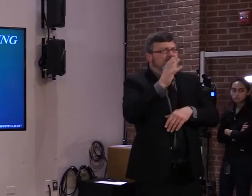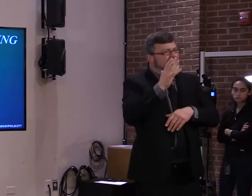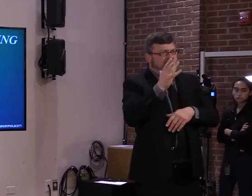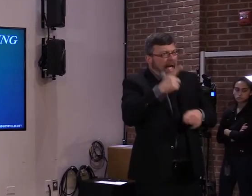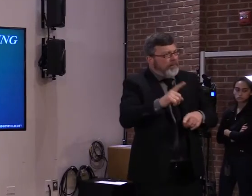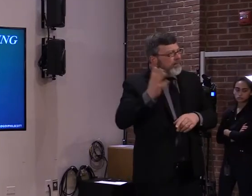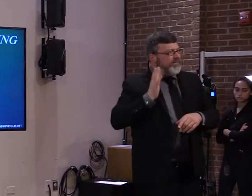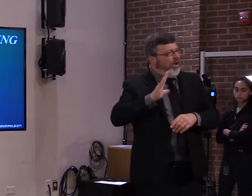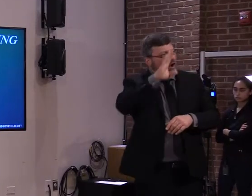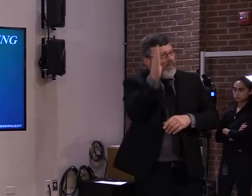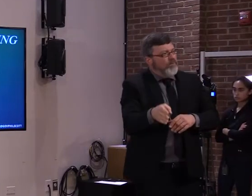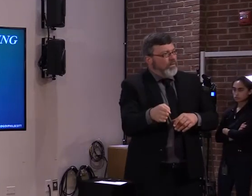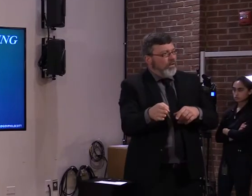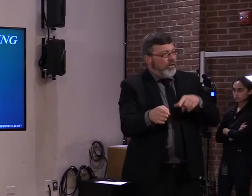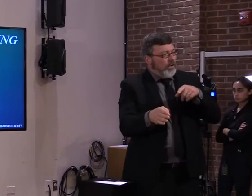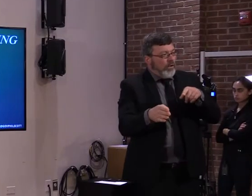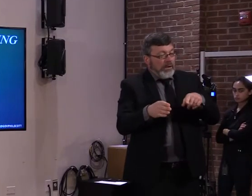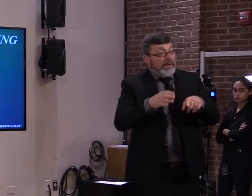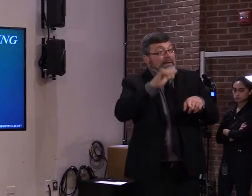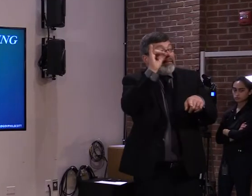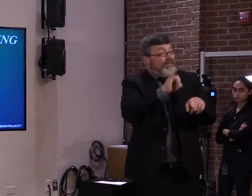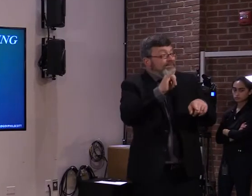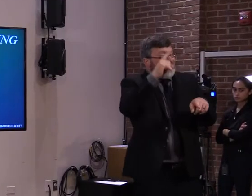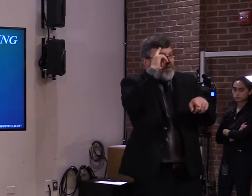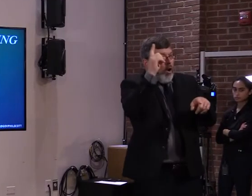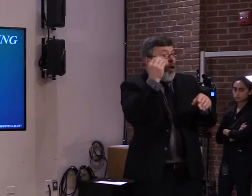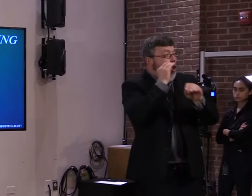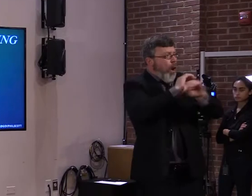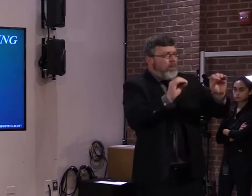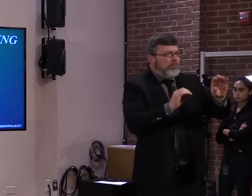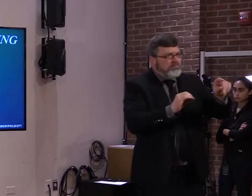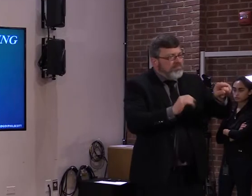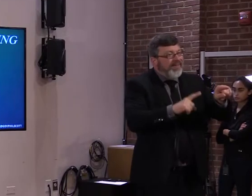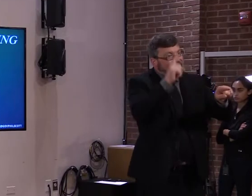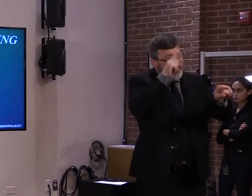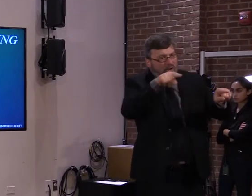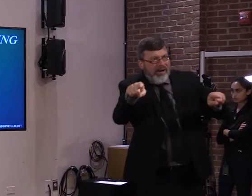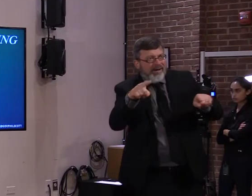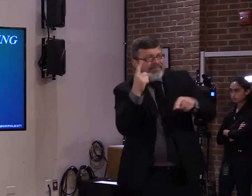those middle income to lower income